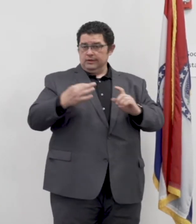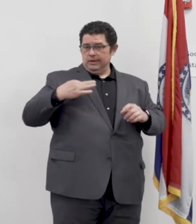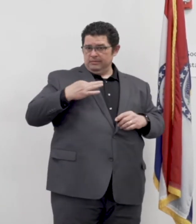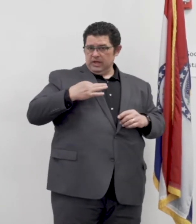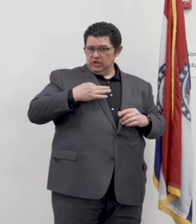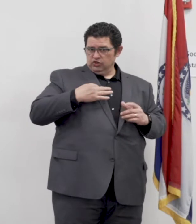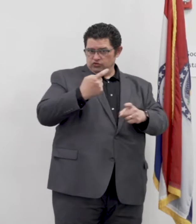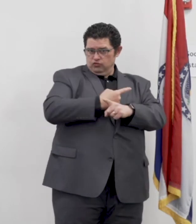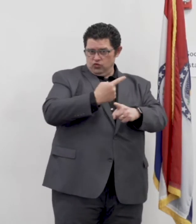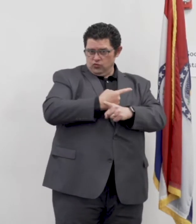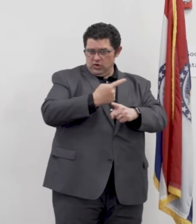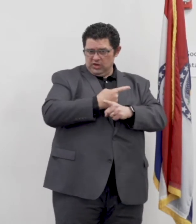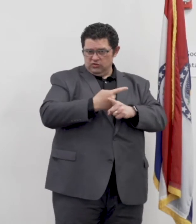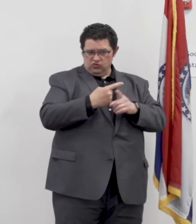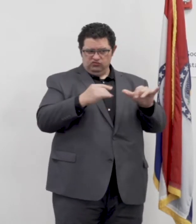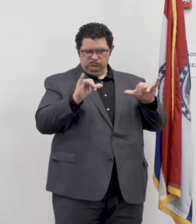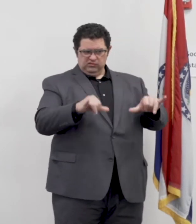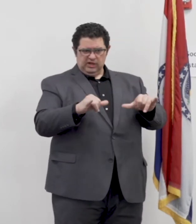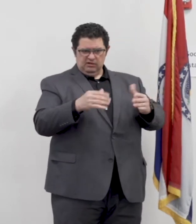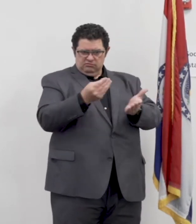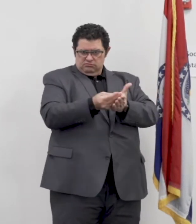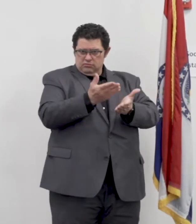budget.